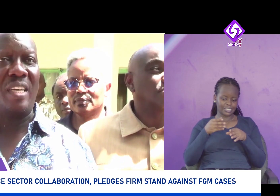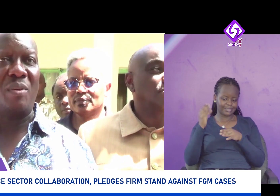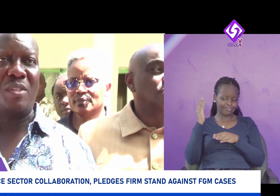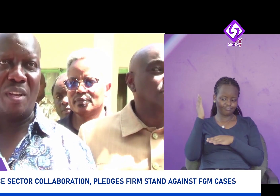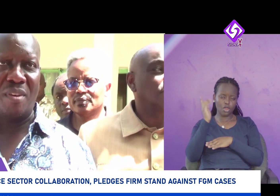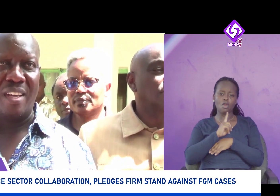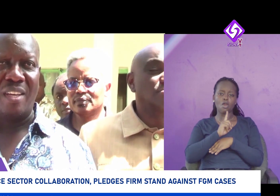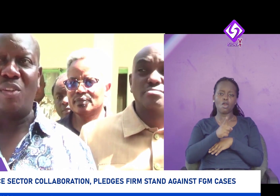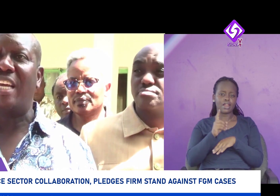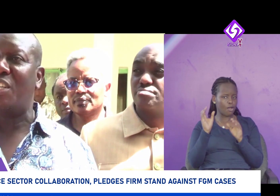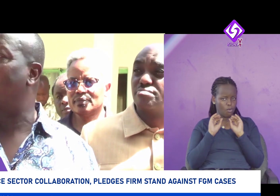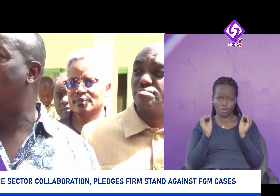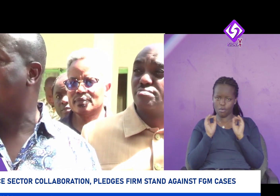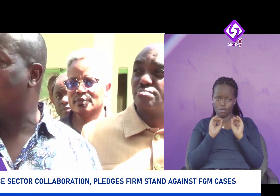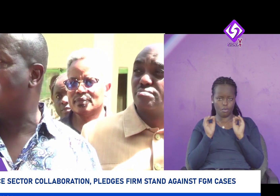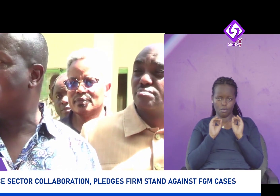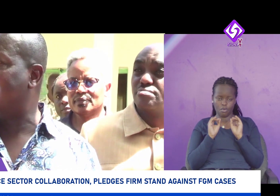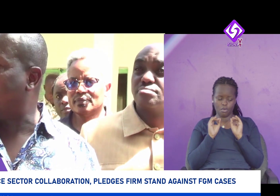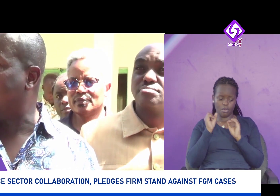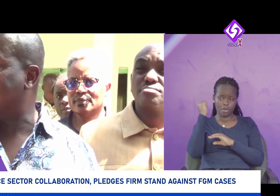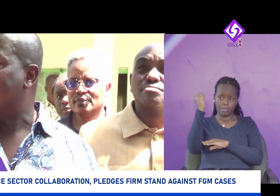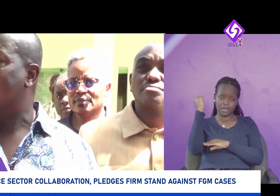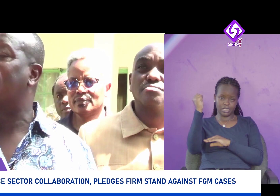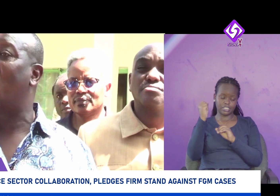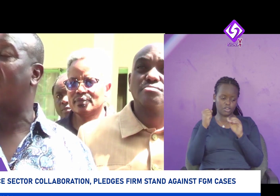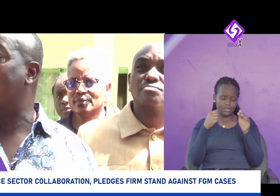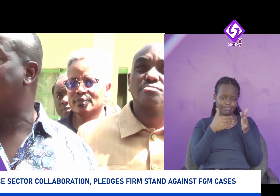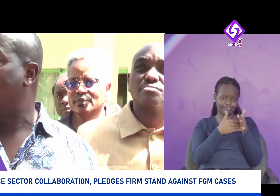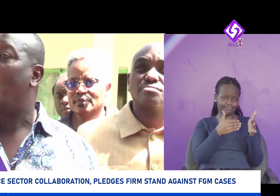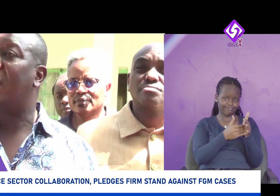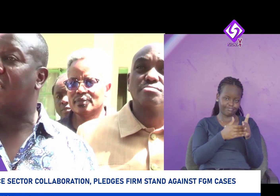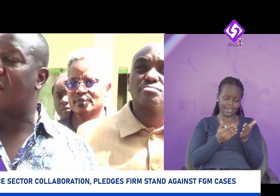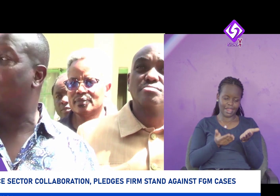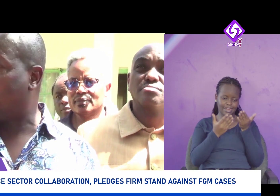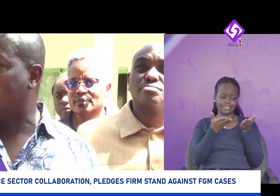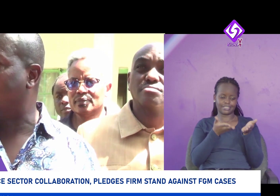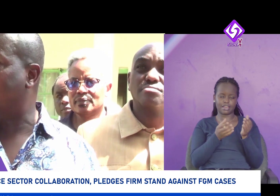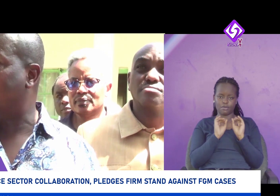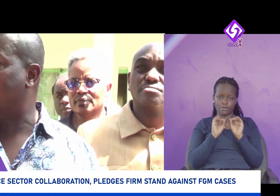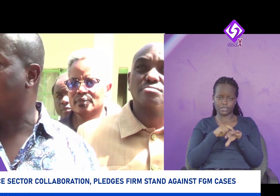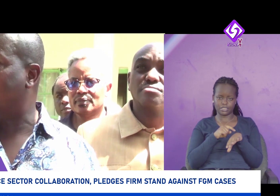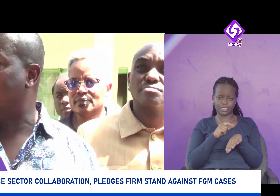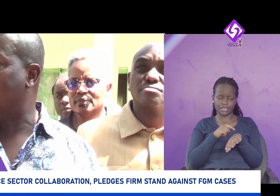authority whatsoever. So the issue of political interference does not arise when it comes to prosecution.